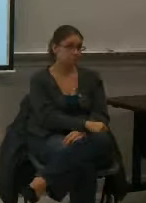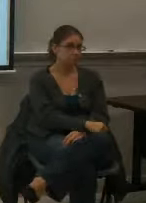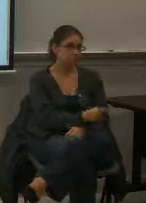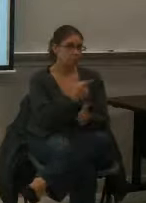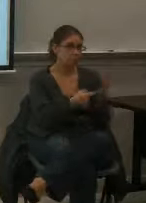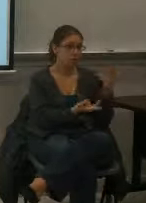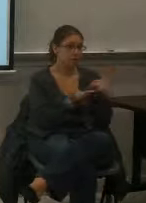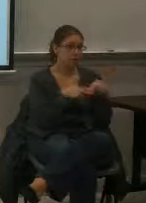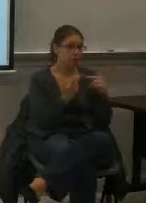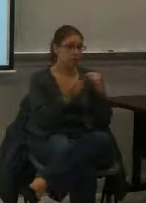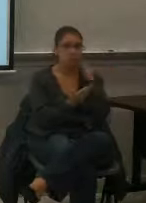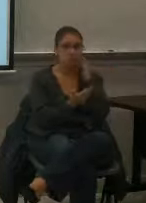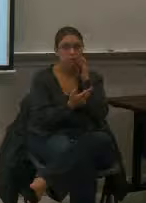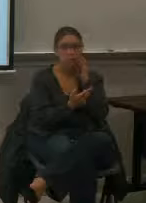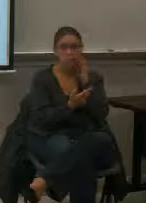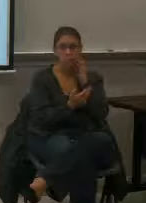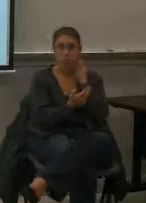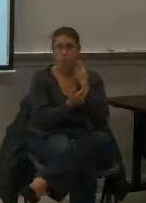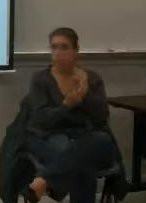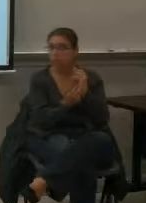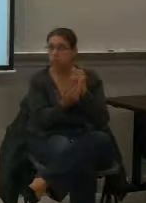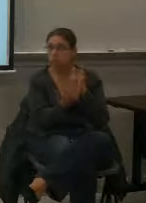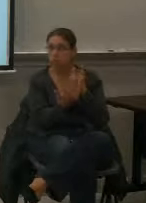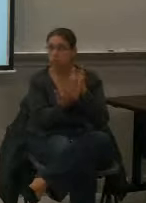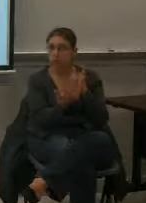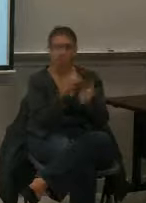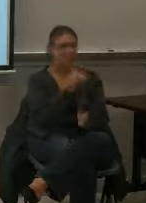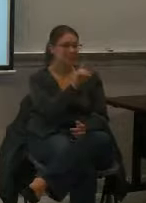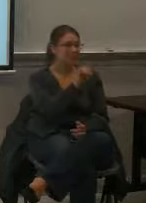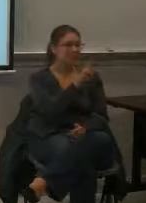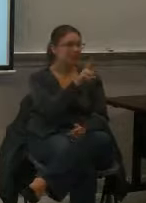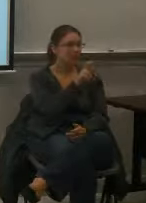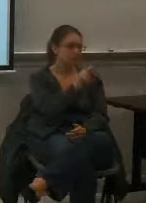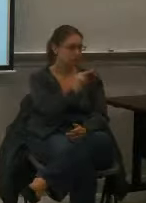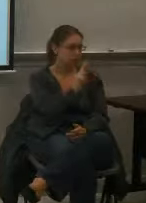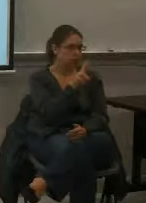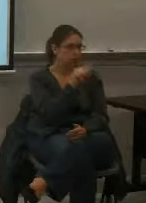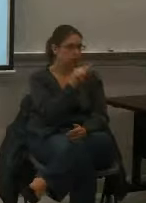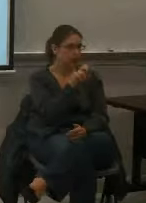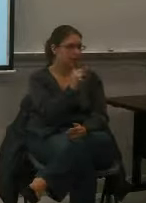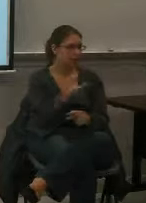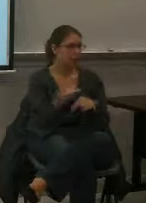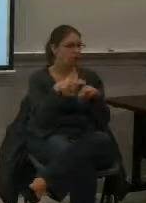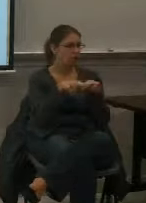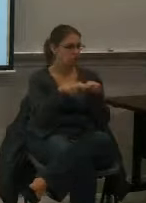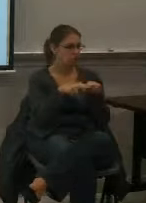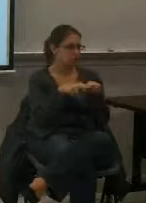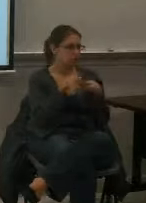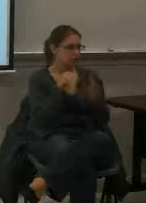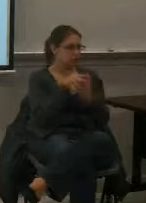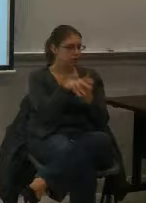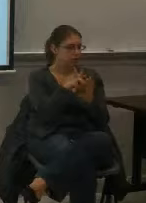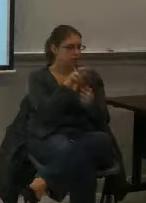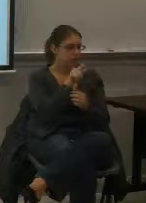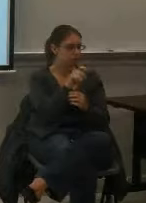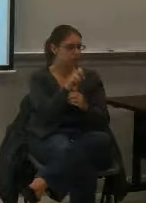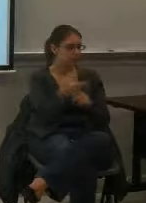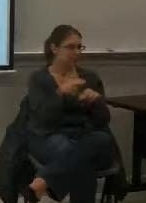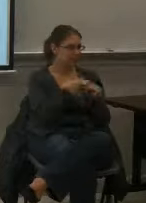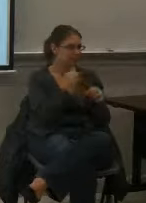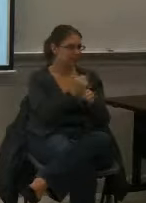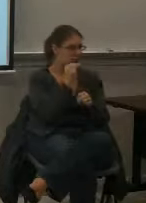What's increased? More relative diffusion? Yeah, diffusion rates go up, and so they can basically get